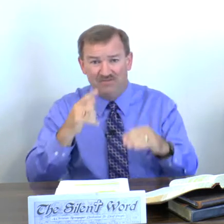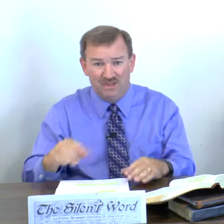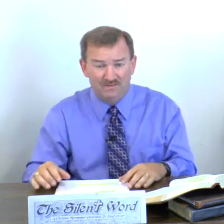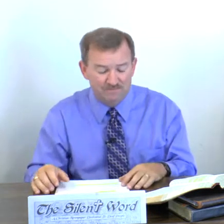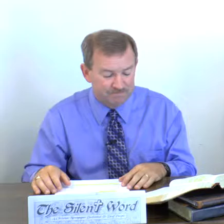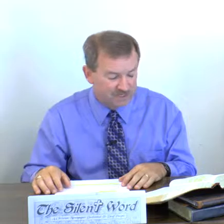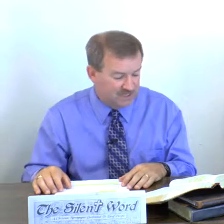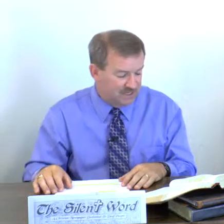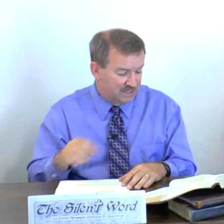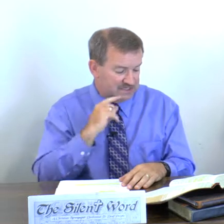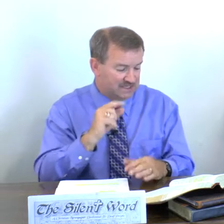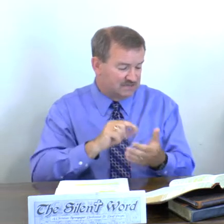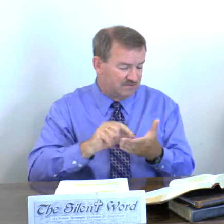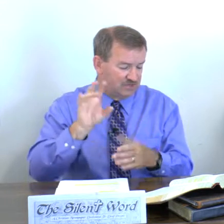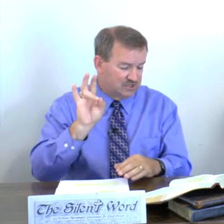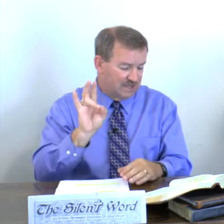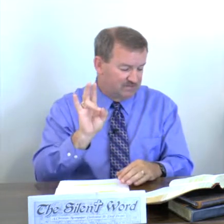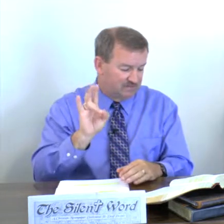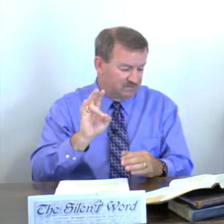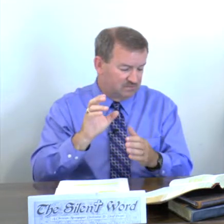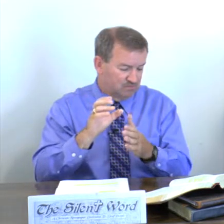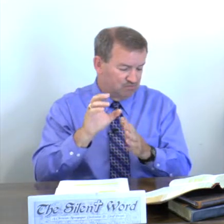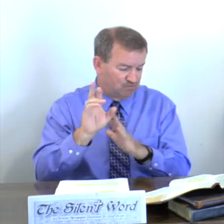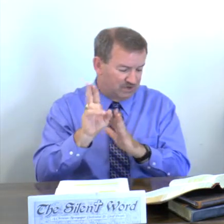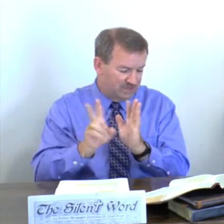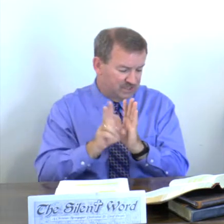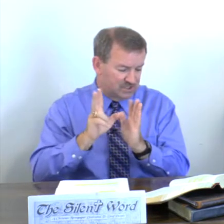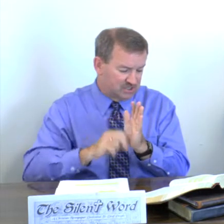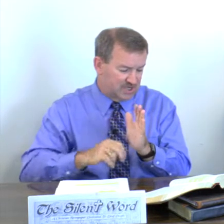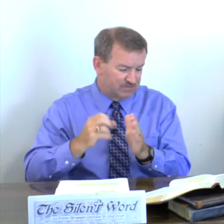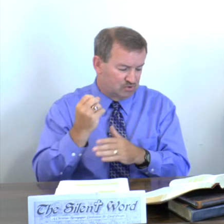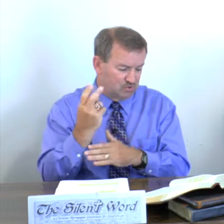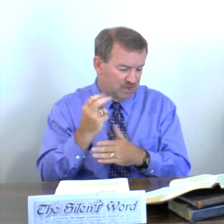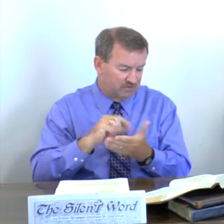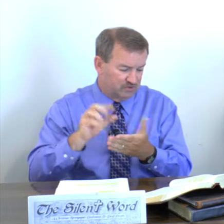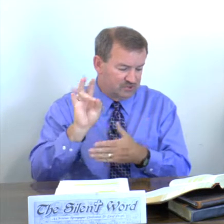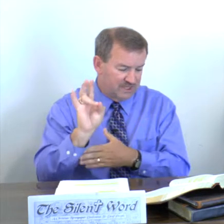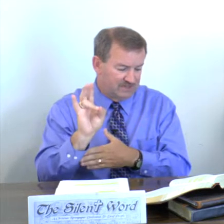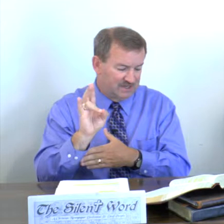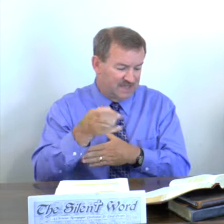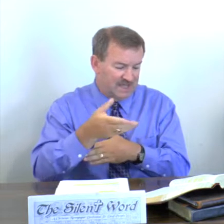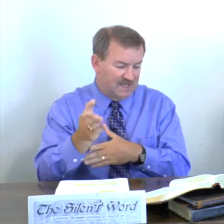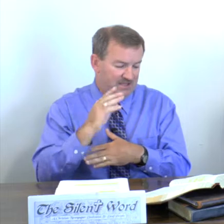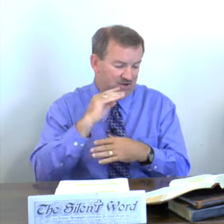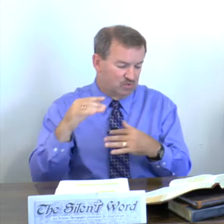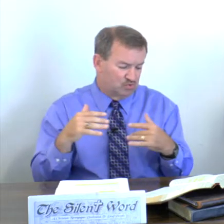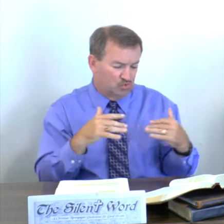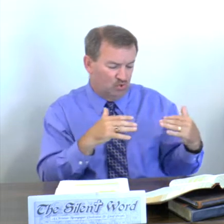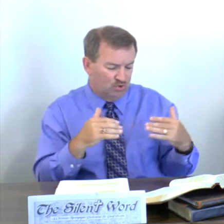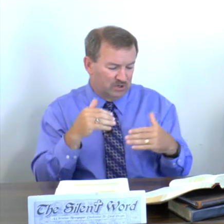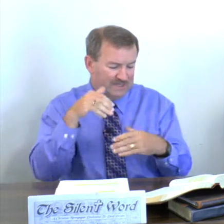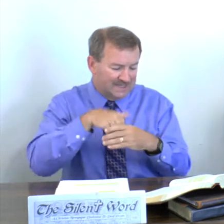heaven. It says in verse 7, Revelation chapter 12, verse 7, "And there was war